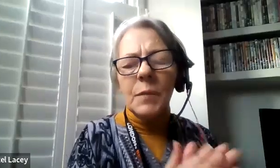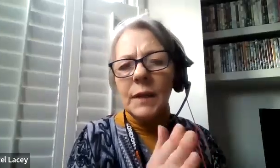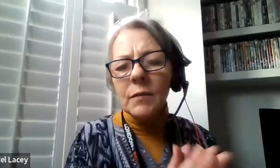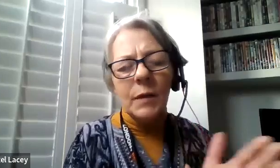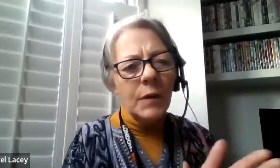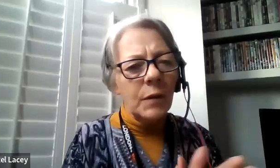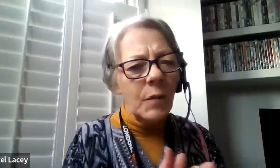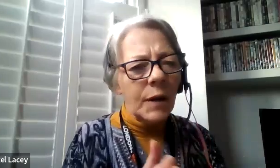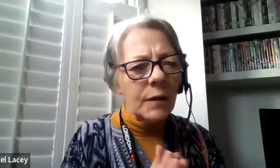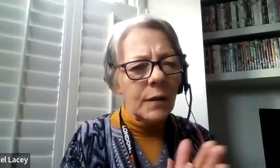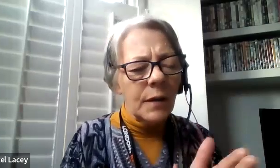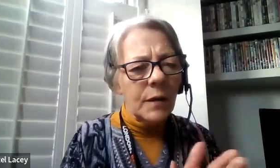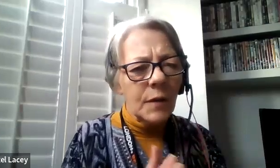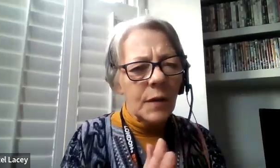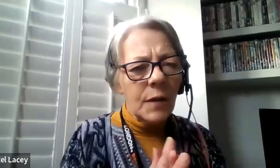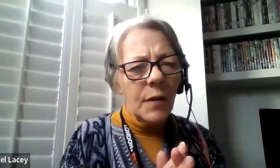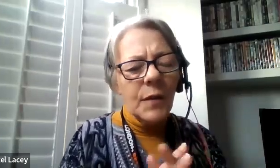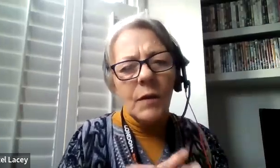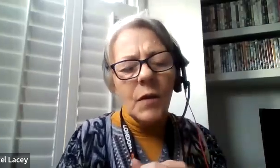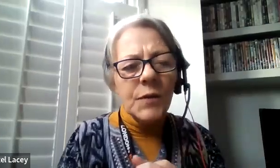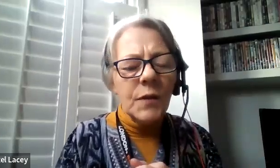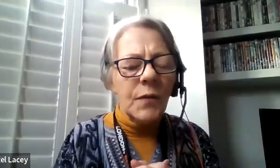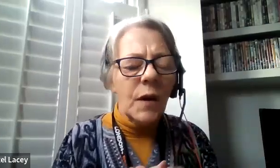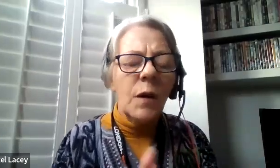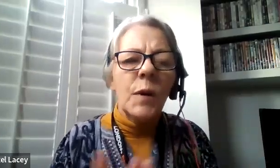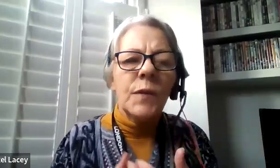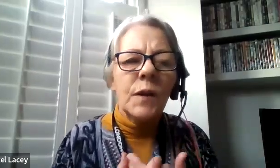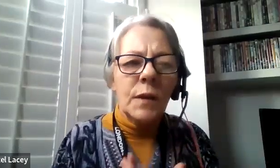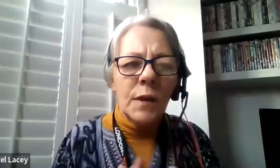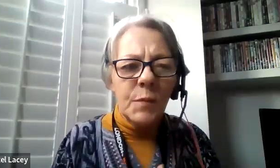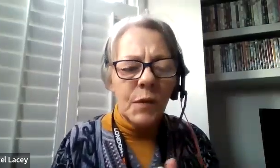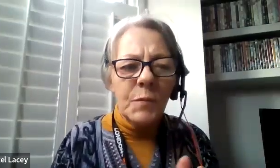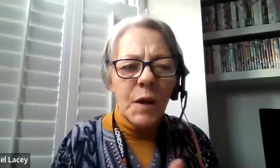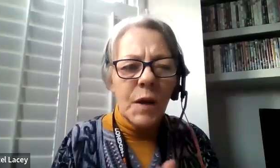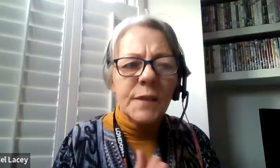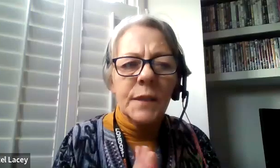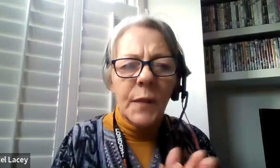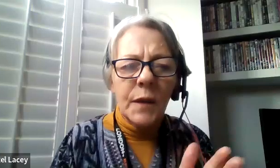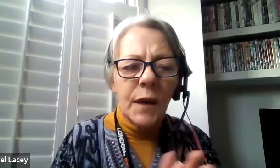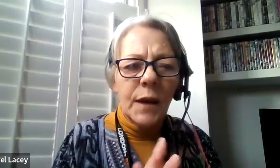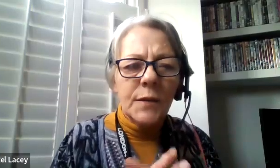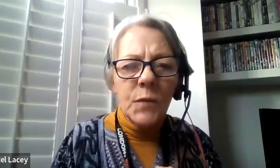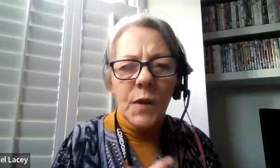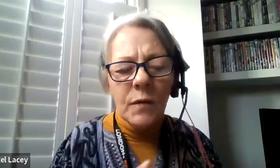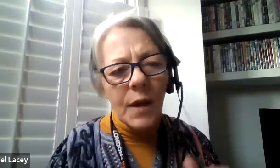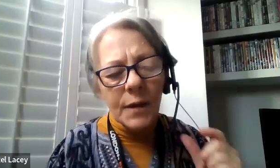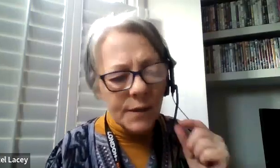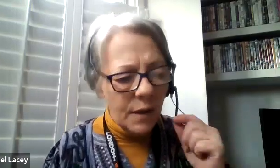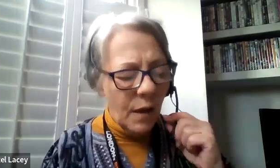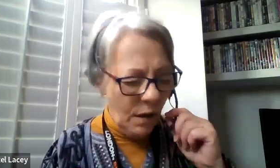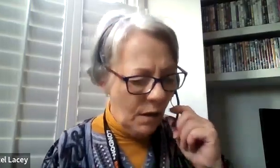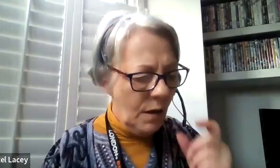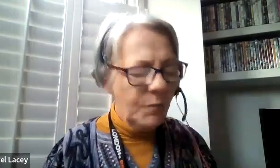I completely agree with you, Mike. There are lots of, I work for the London Borough of Merton, and although